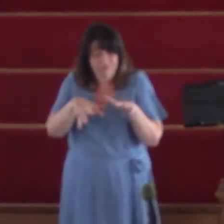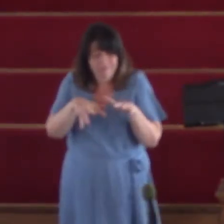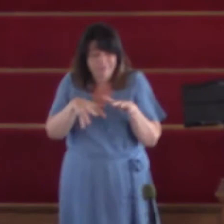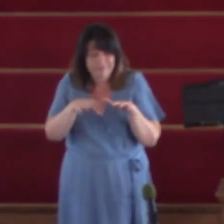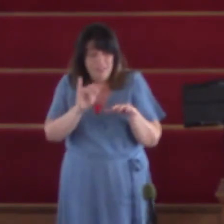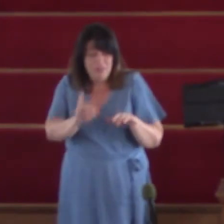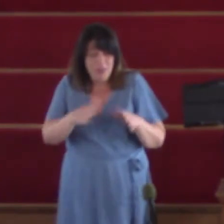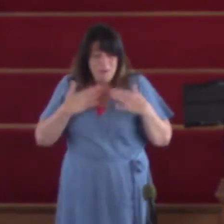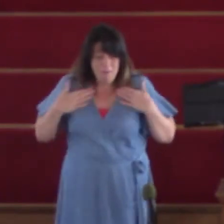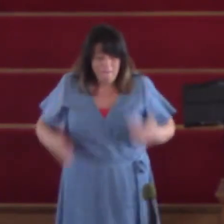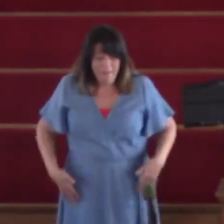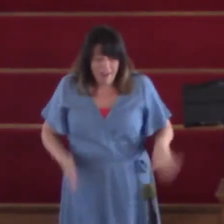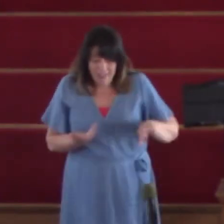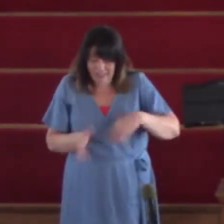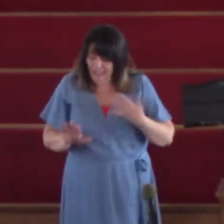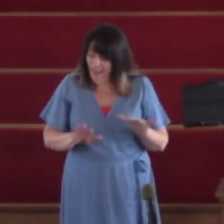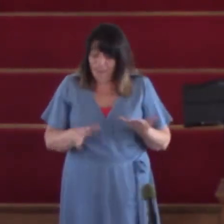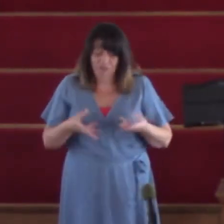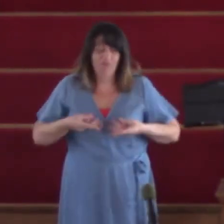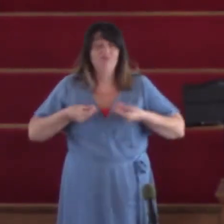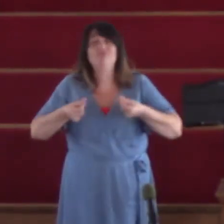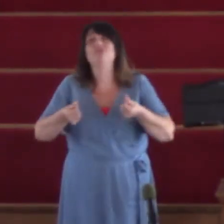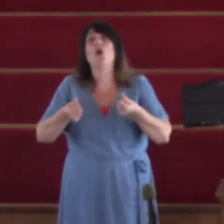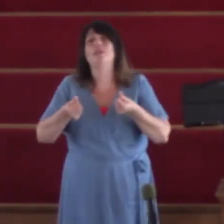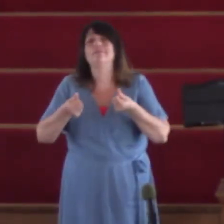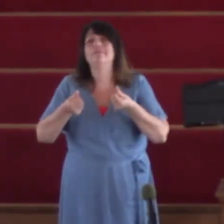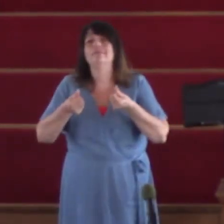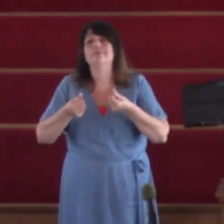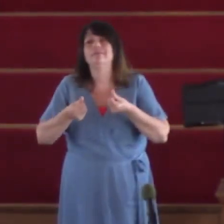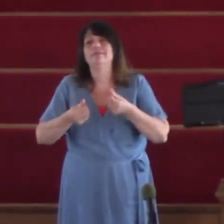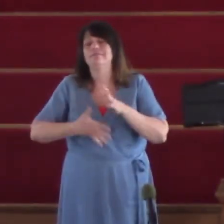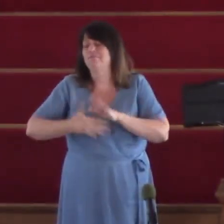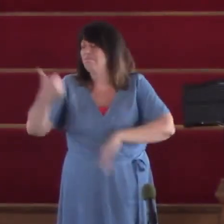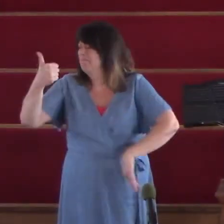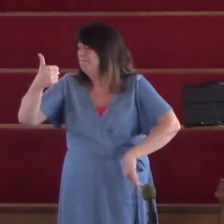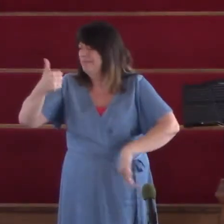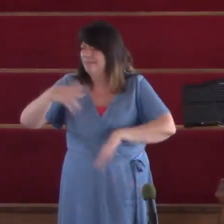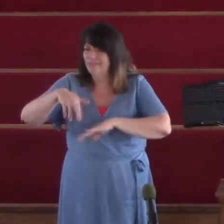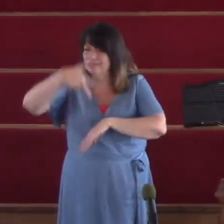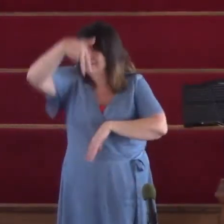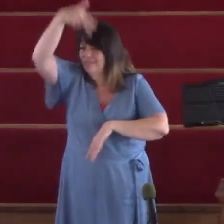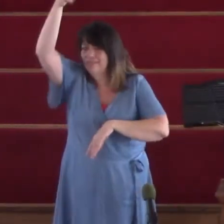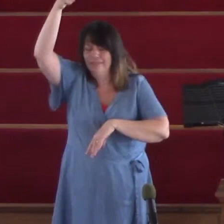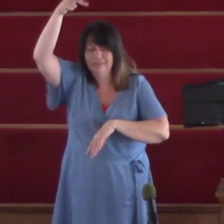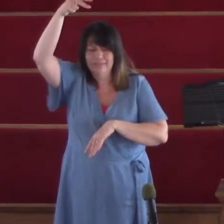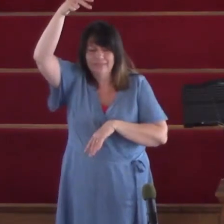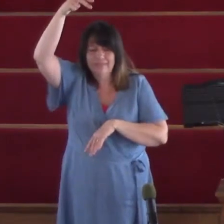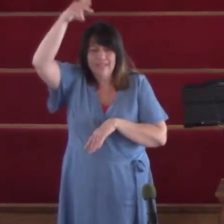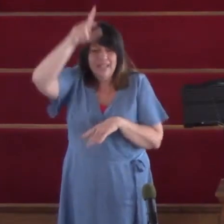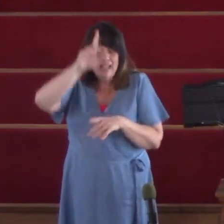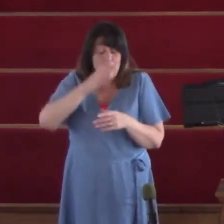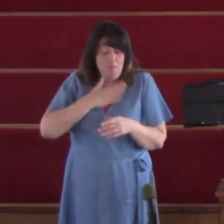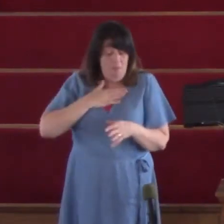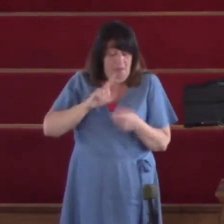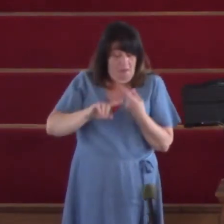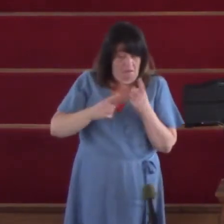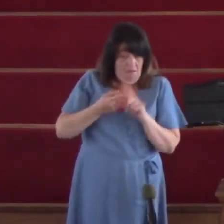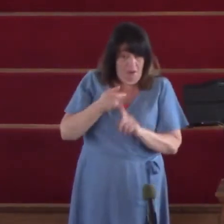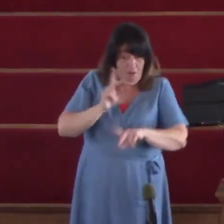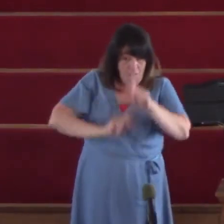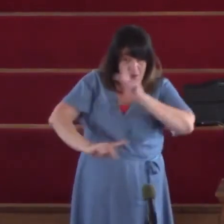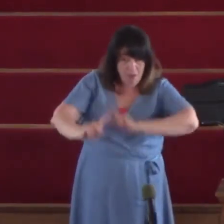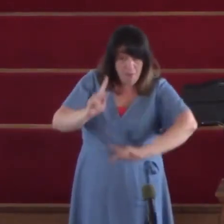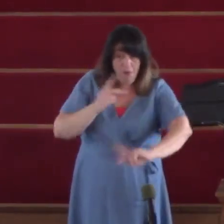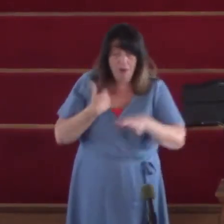that were in those graves, they're gone. And I can see it, my friend, this morning, as my friend, people that were